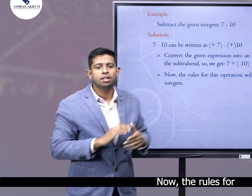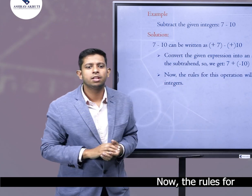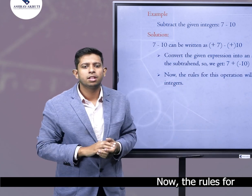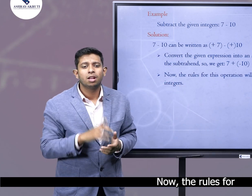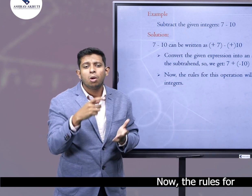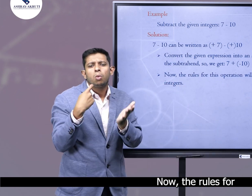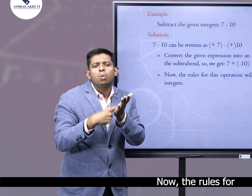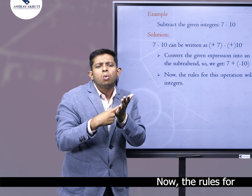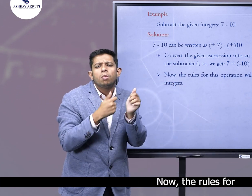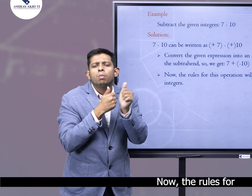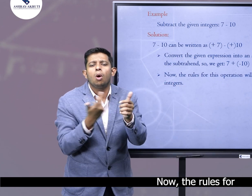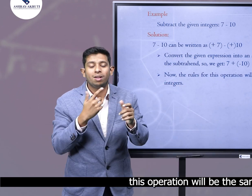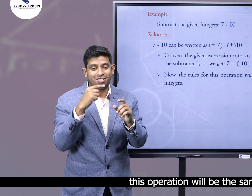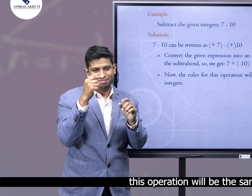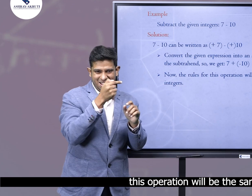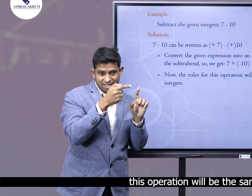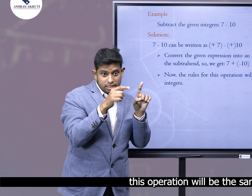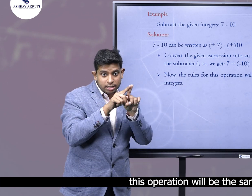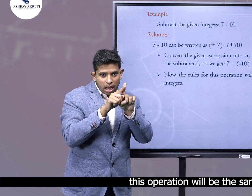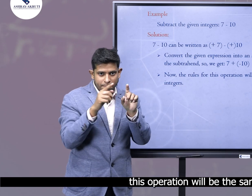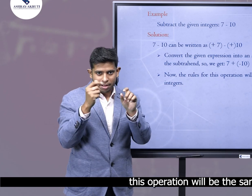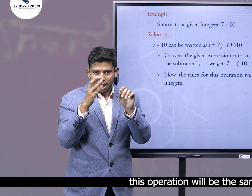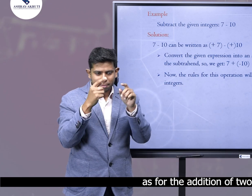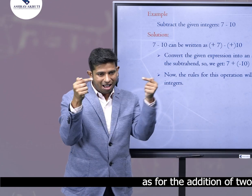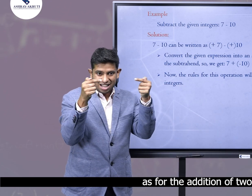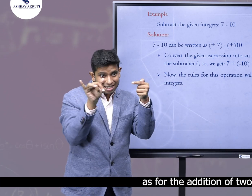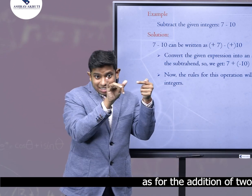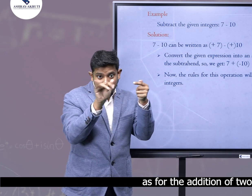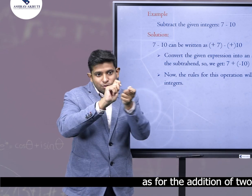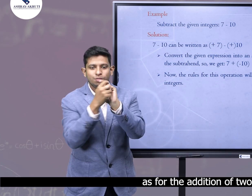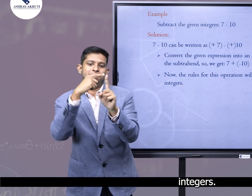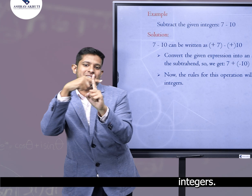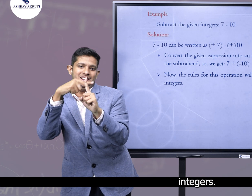Now, the rules for this operation will be the same as for the addition of two integers.